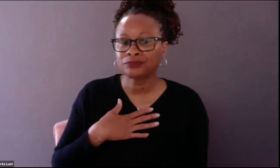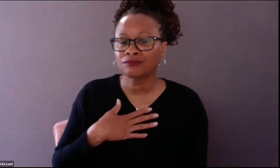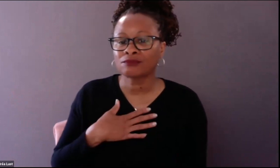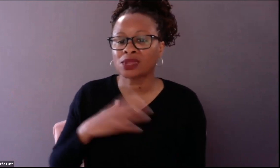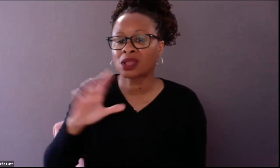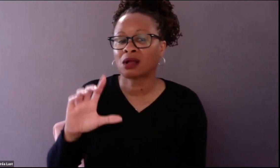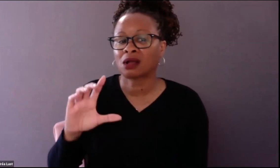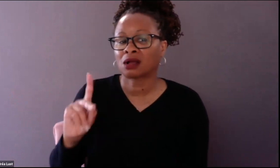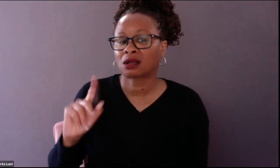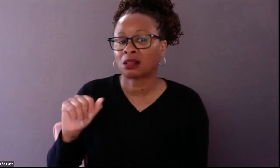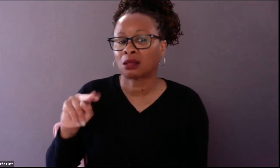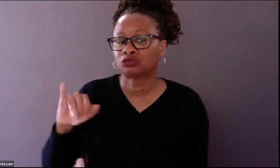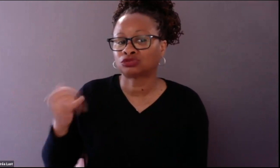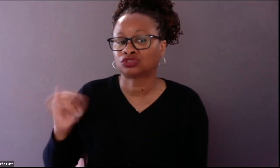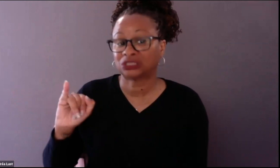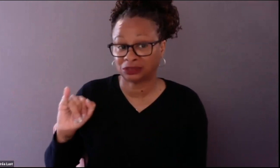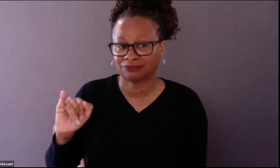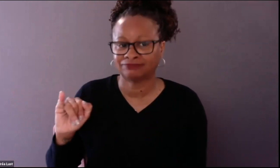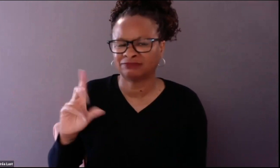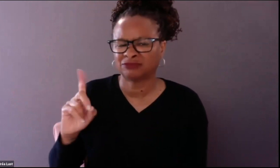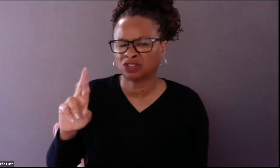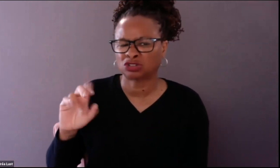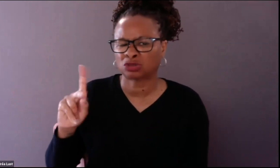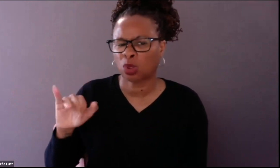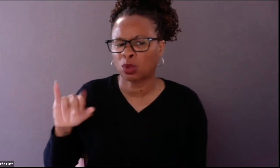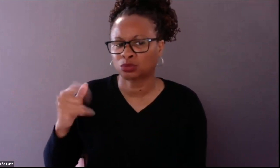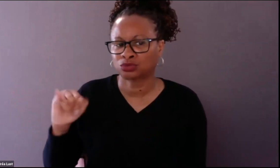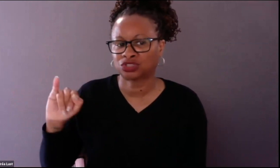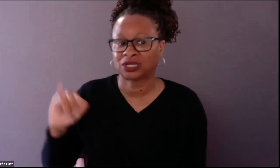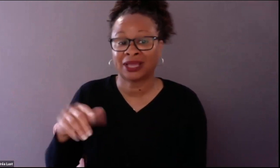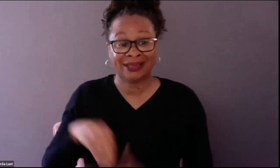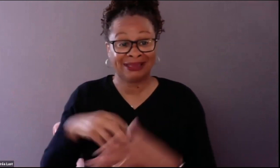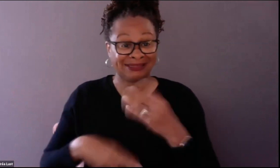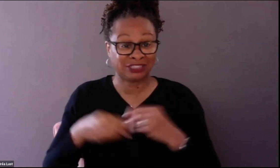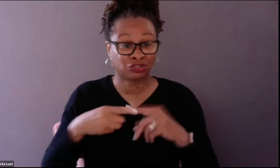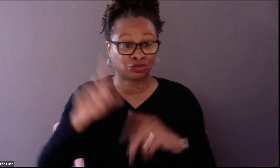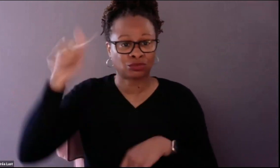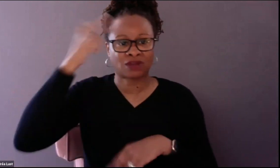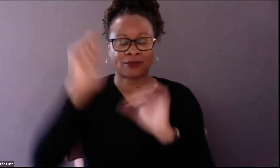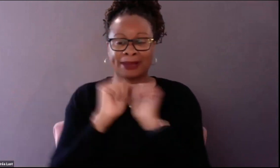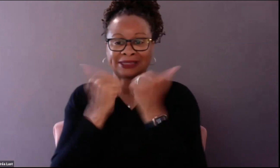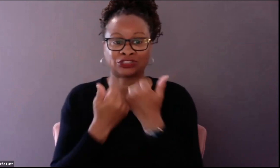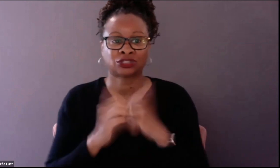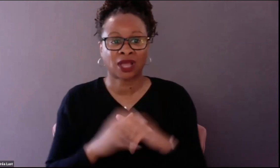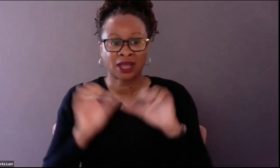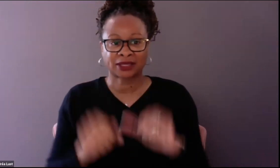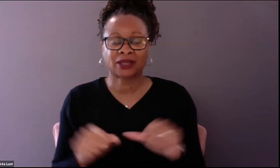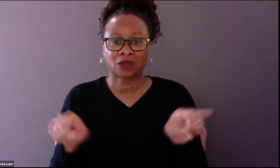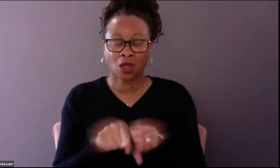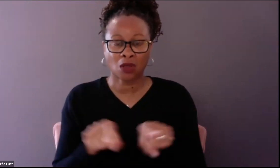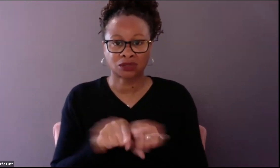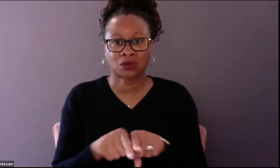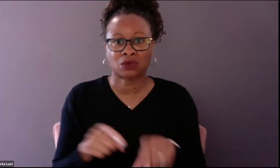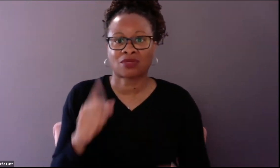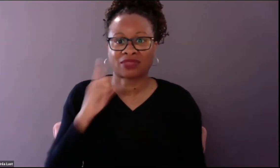just was going to say, in addition to, government agencies, thinking also a lot